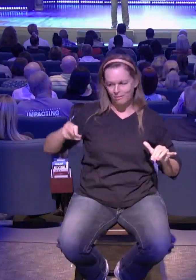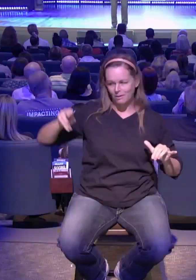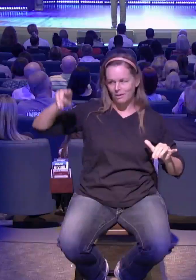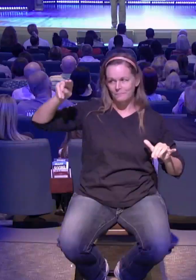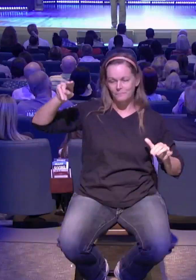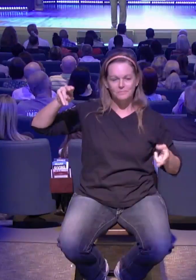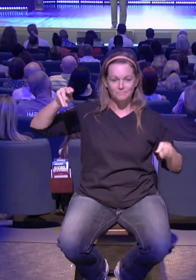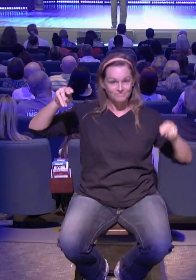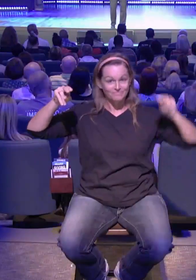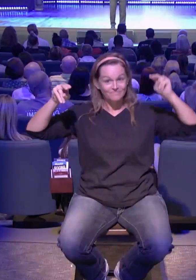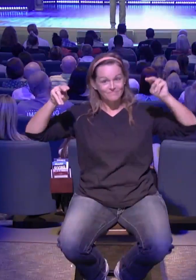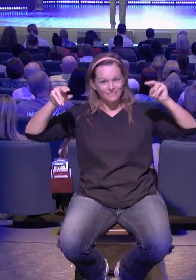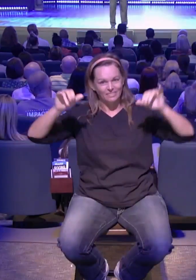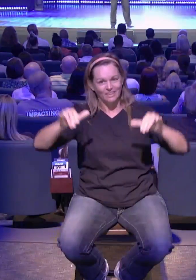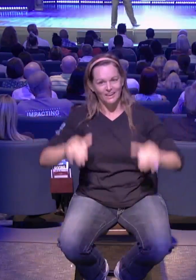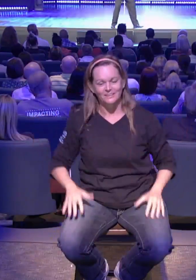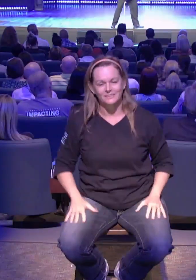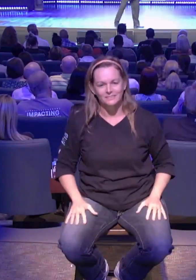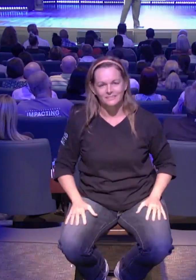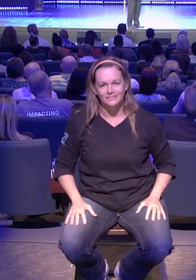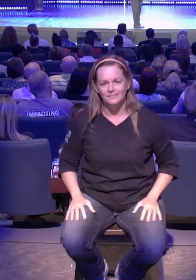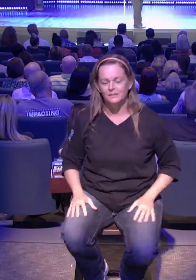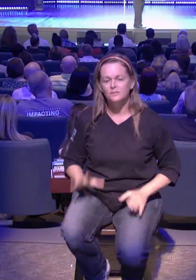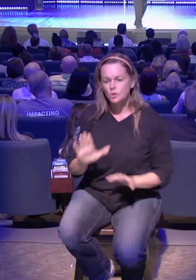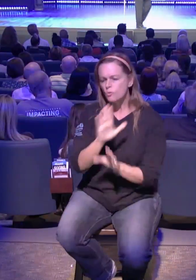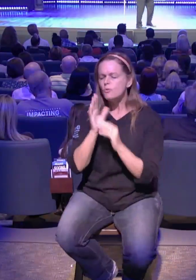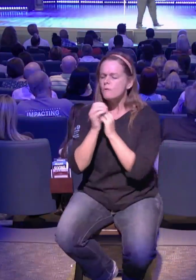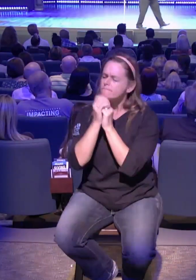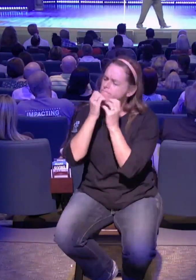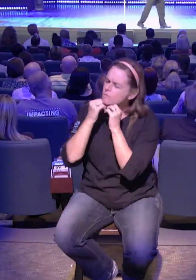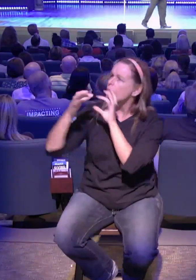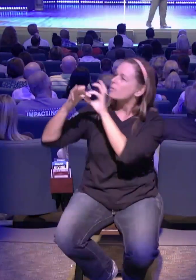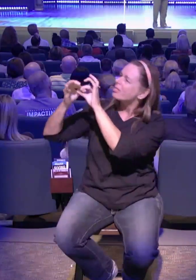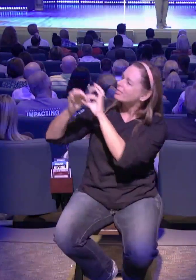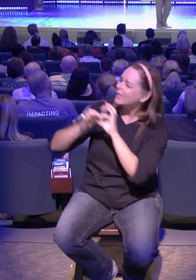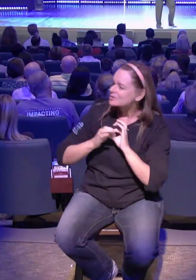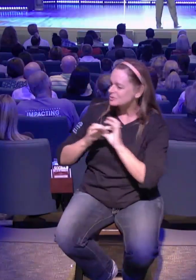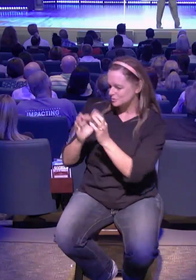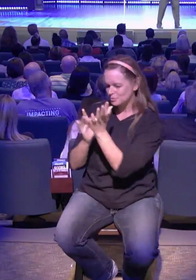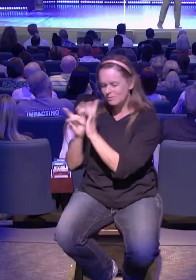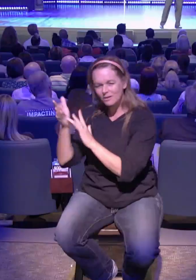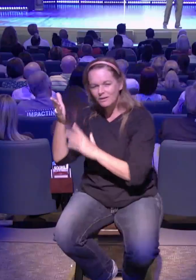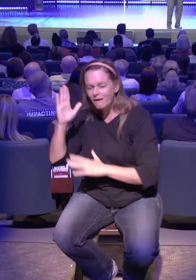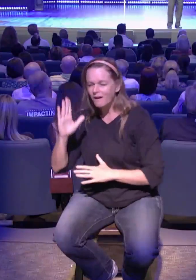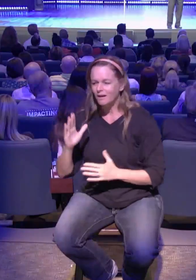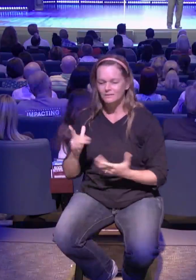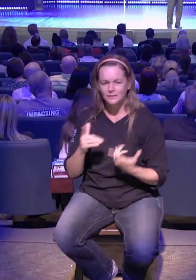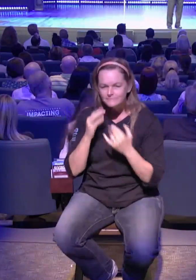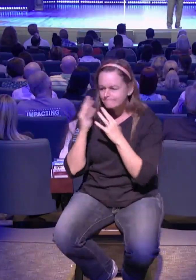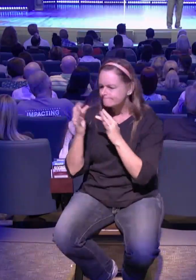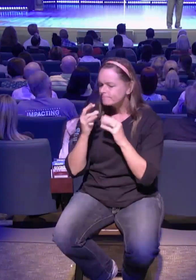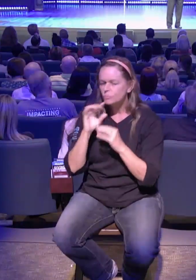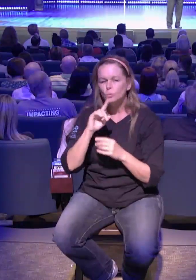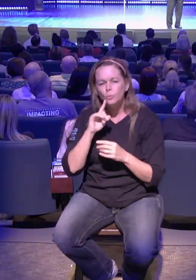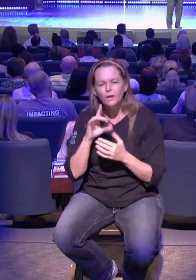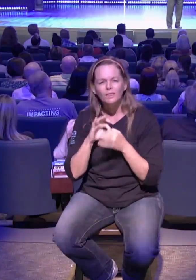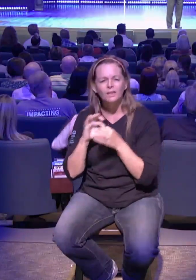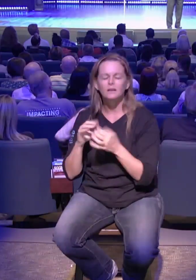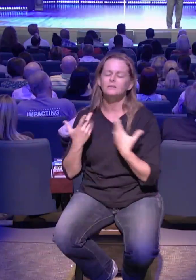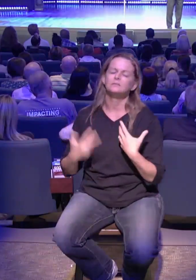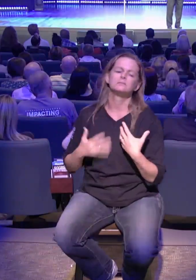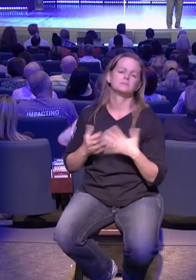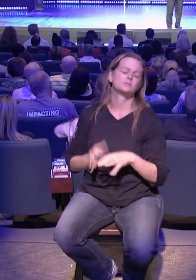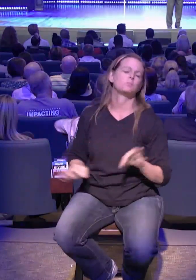pray and seek the heart of God and you're communing with God and developing that relationship with God and spending time with him in prayer, it's so